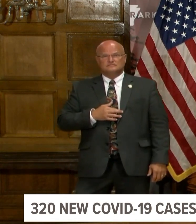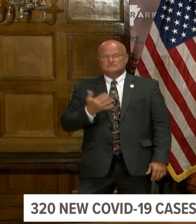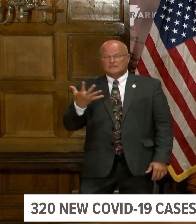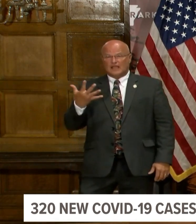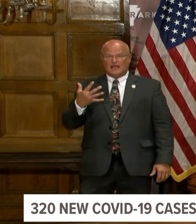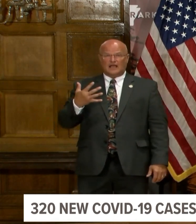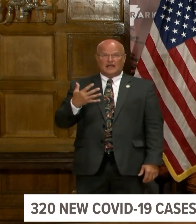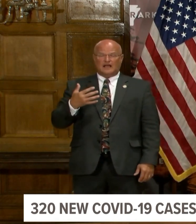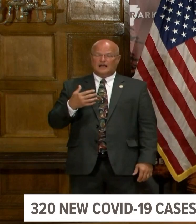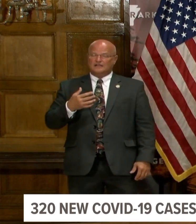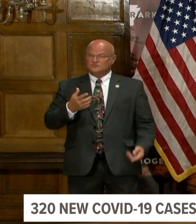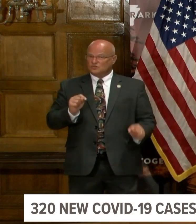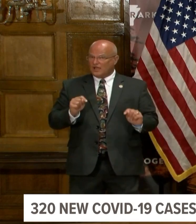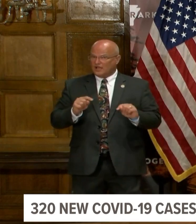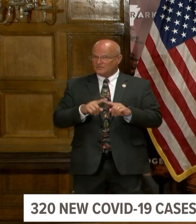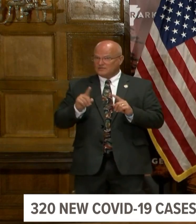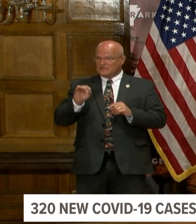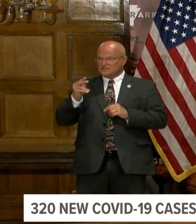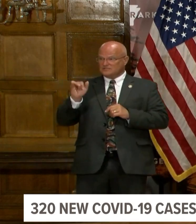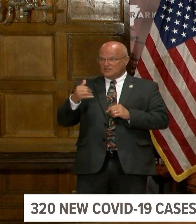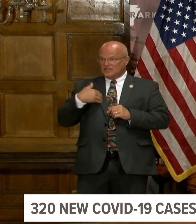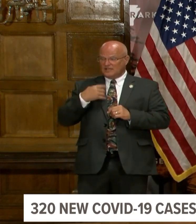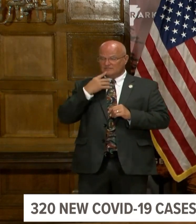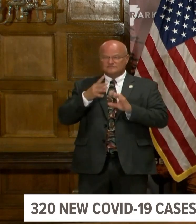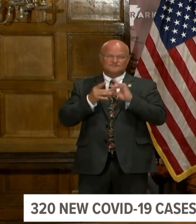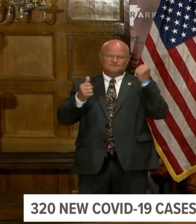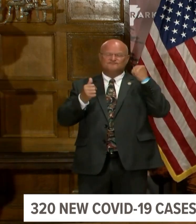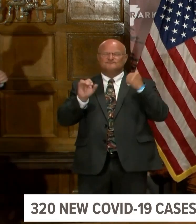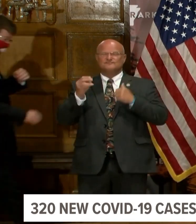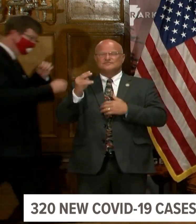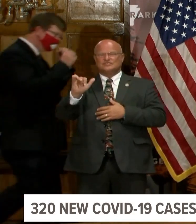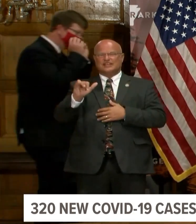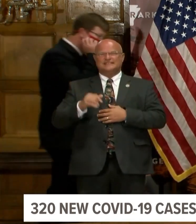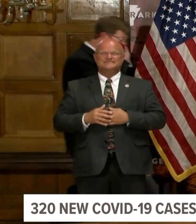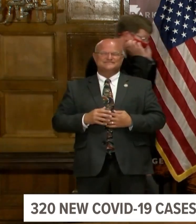I'll take a whack at it. Do you have the answer to that? Go ahead, Johnny.